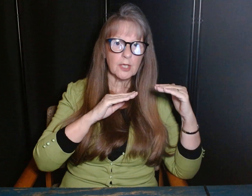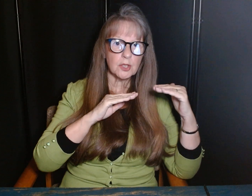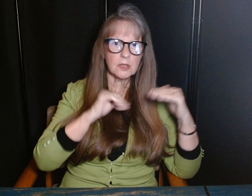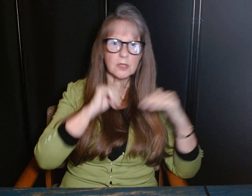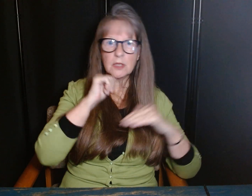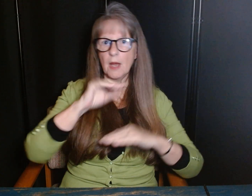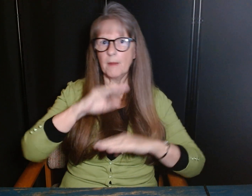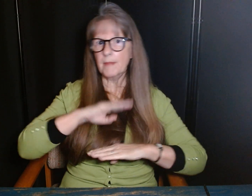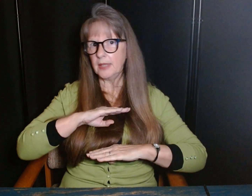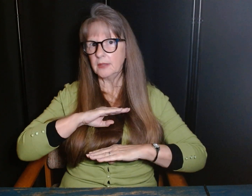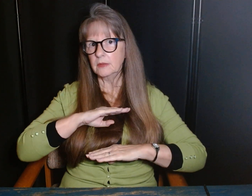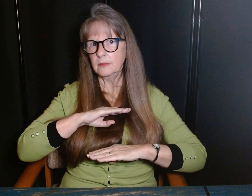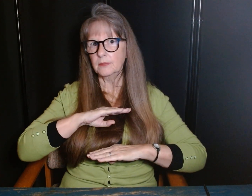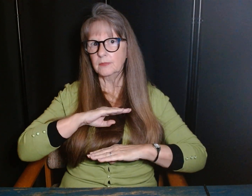Expectations not met.